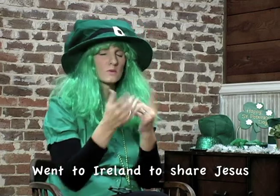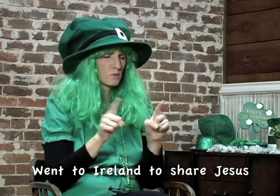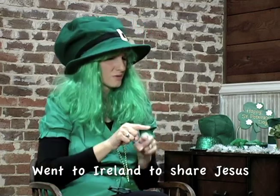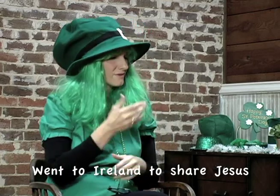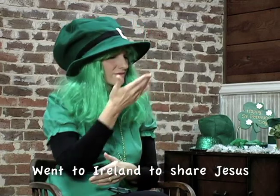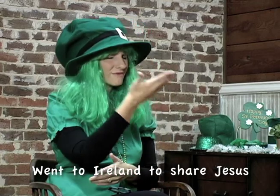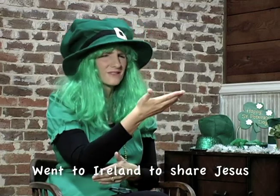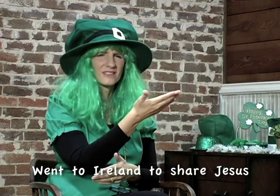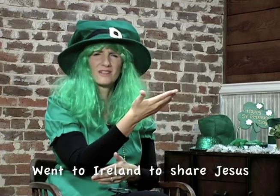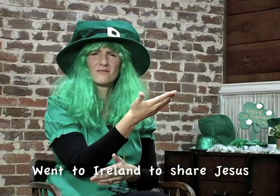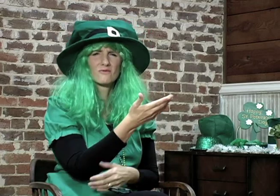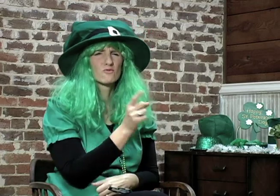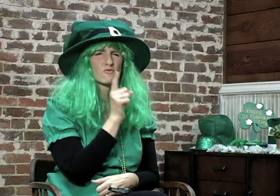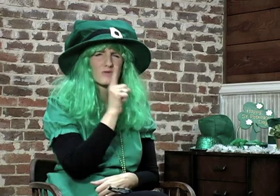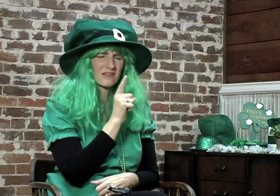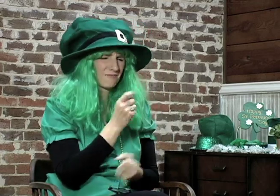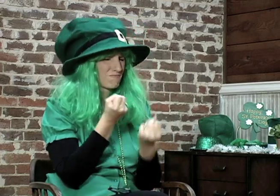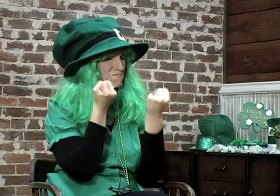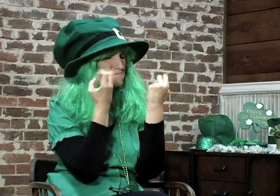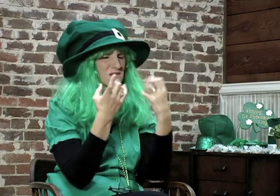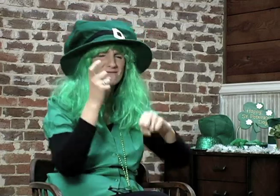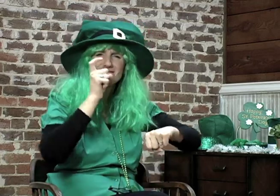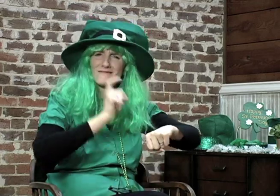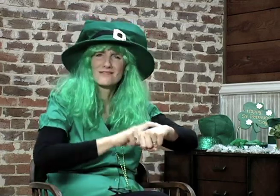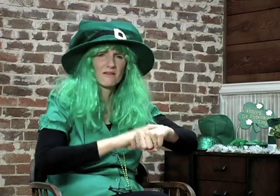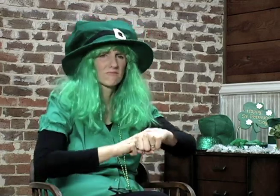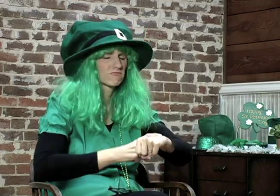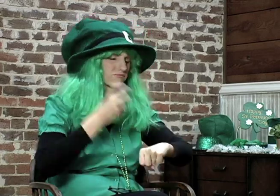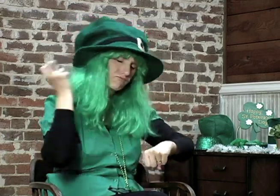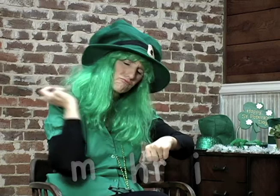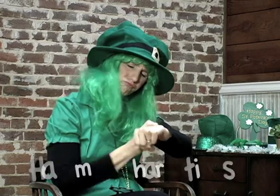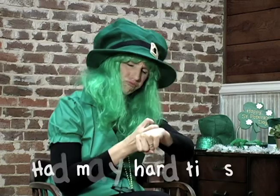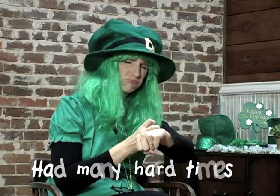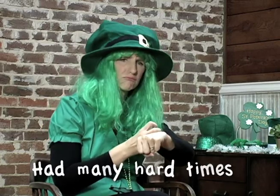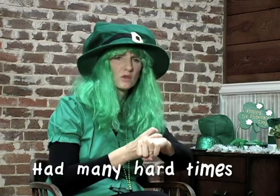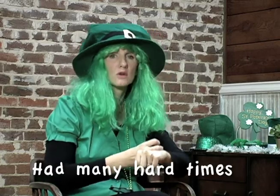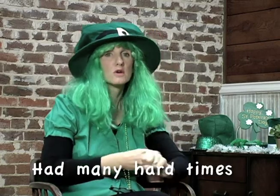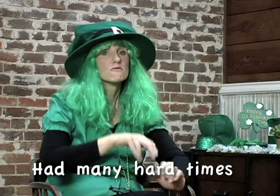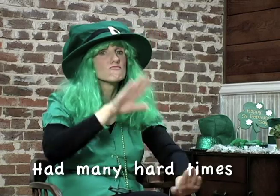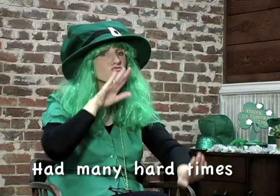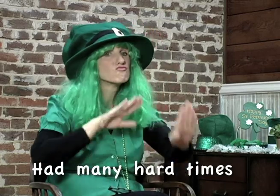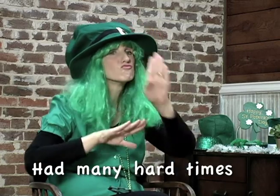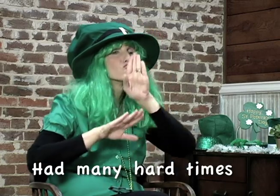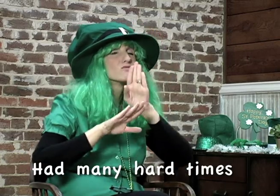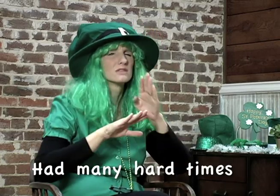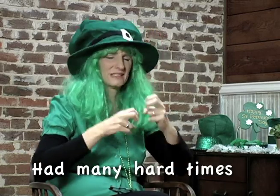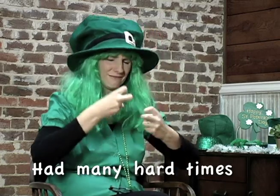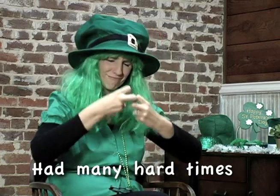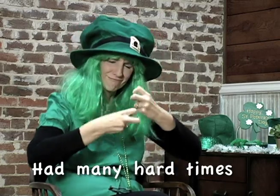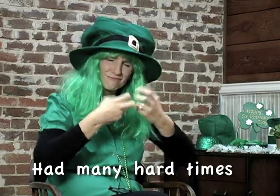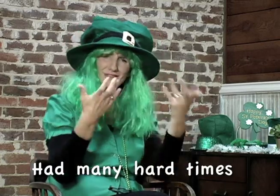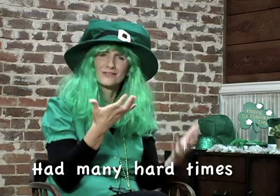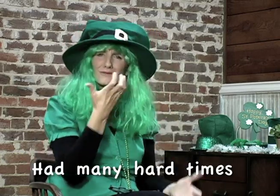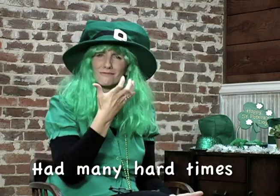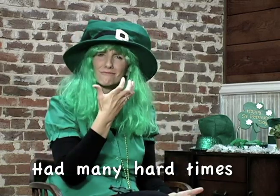Jesus. And when he was there, he had so much difficulty, so many